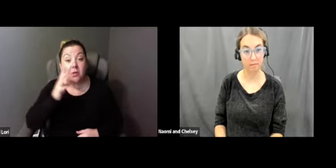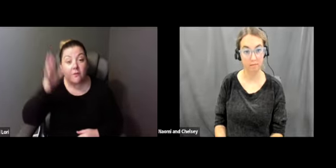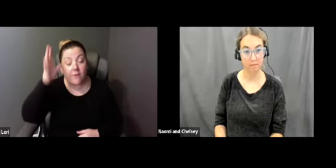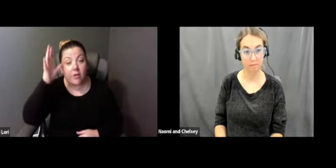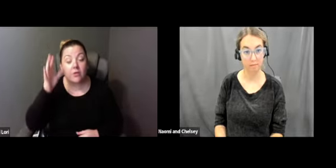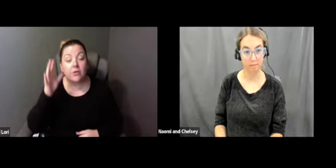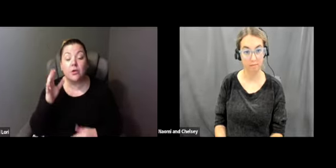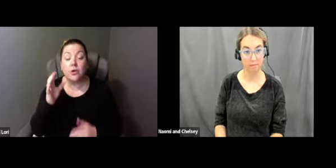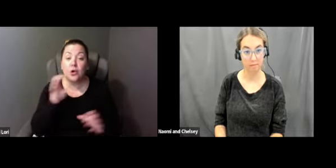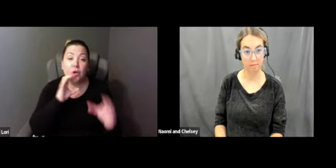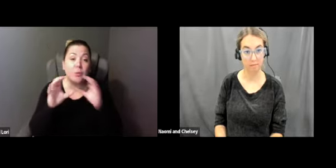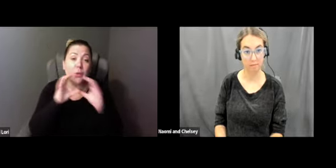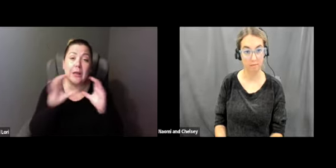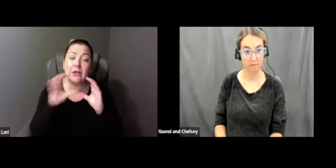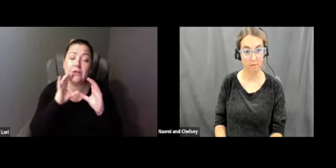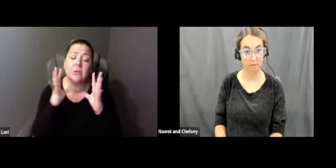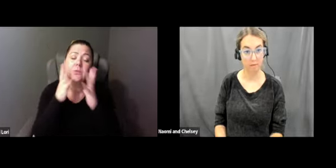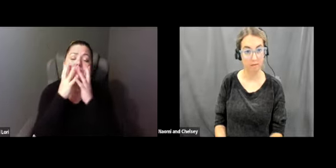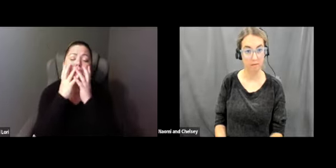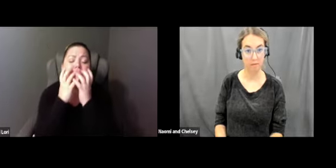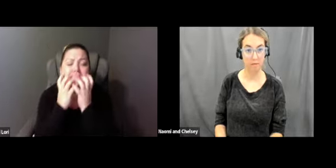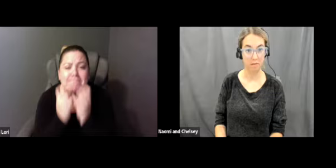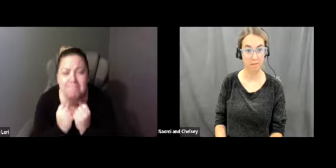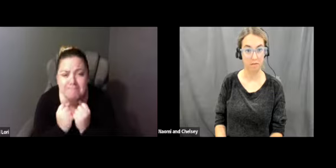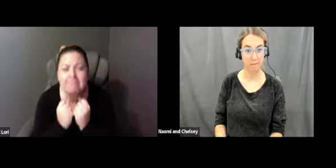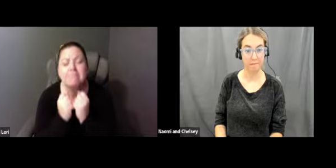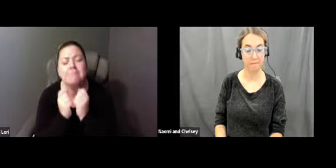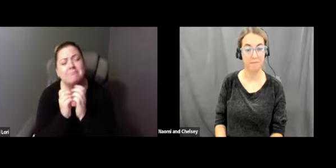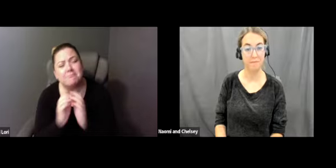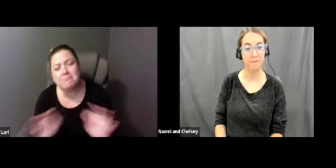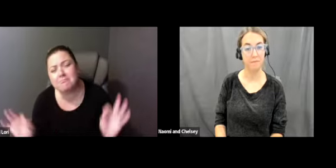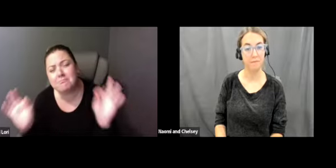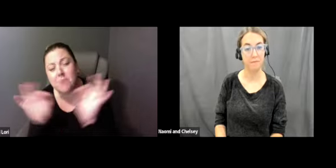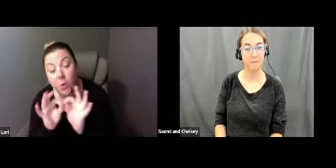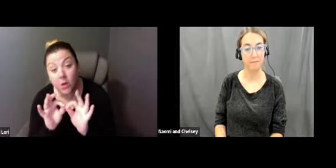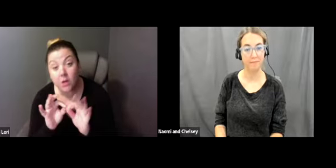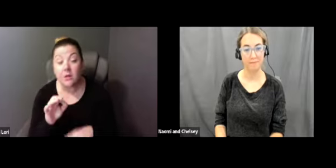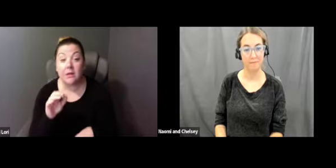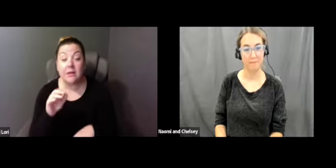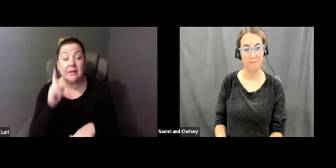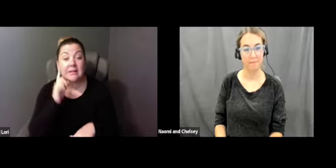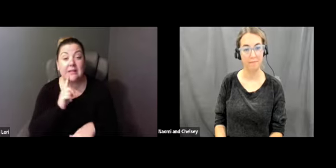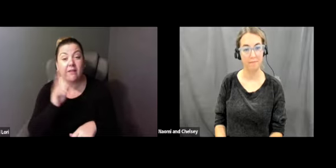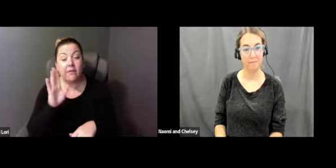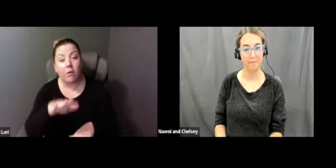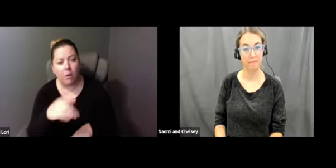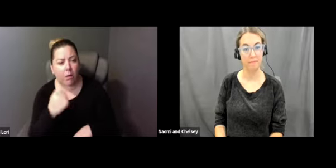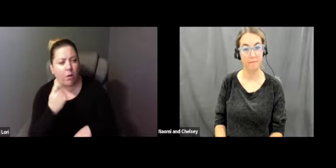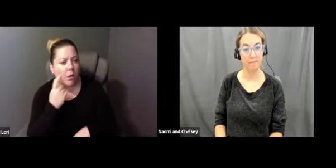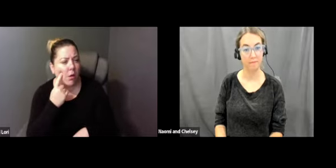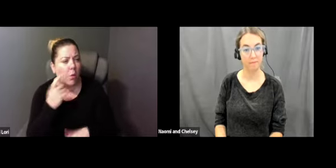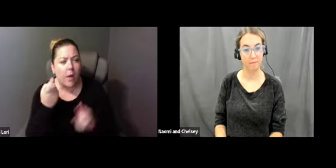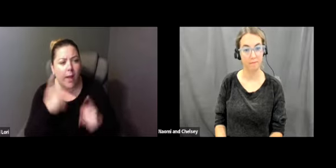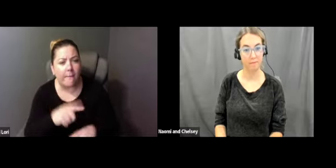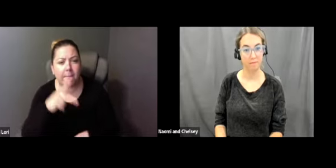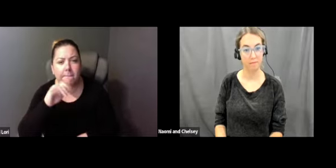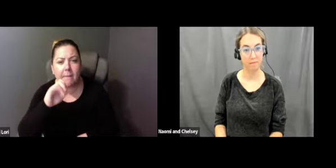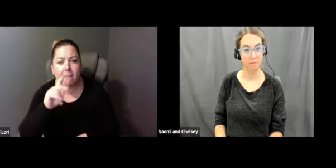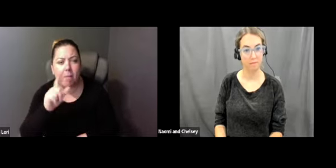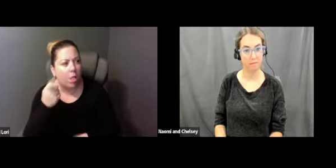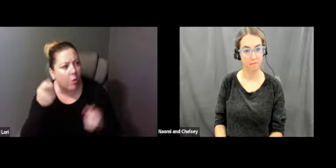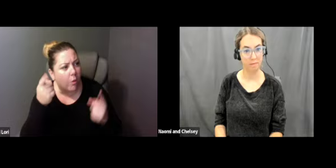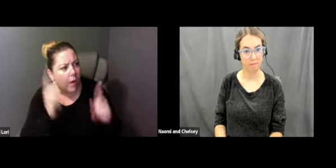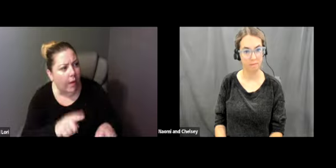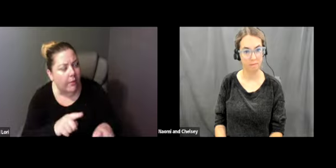weight or you have a pimple, it's not in a harmful or malice way. It's understand these people are restricted from communication in